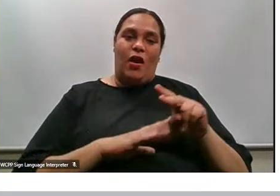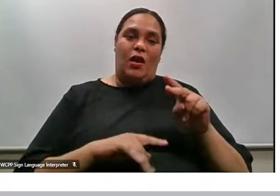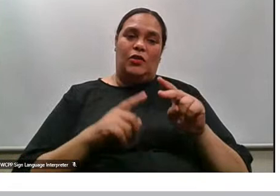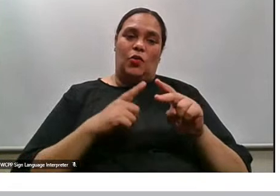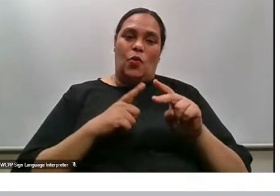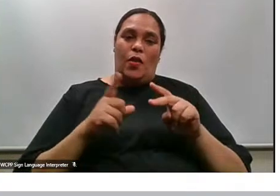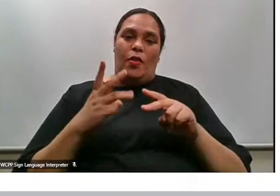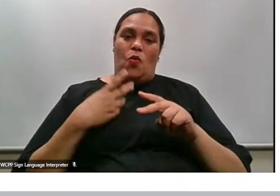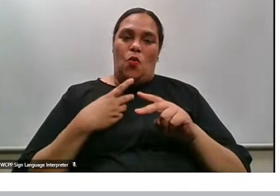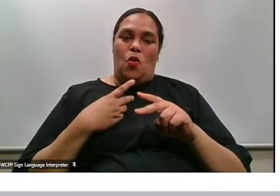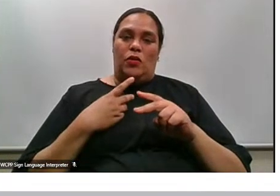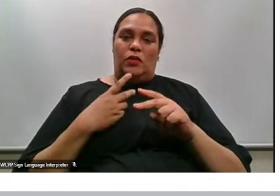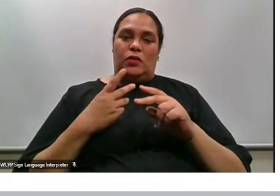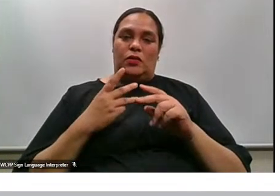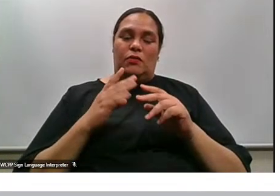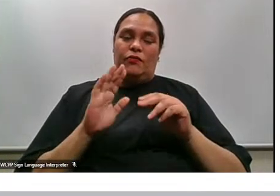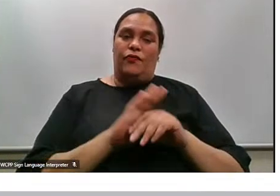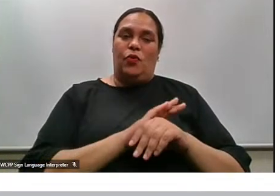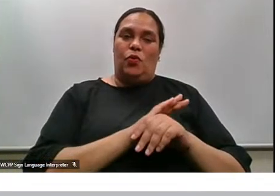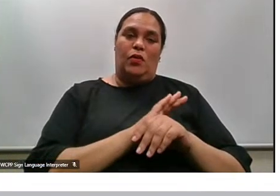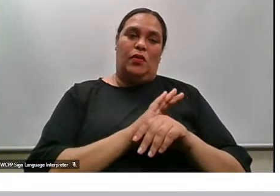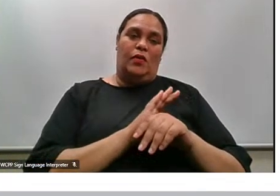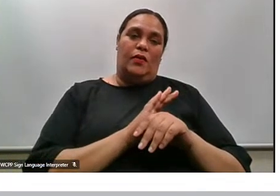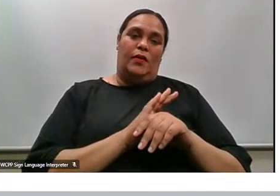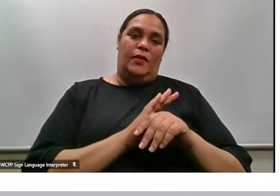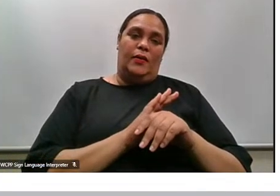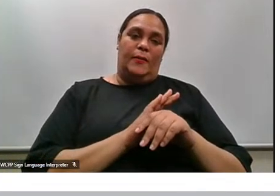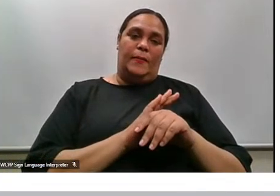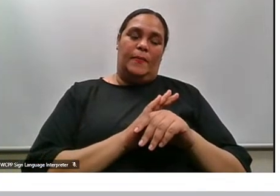was a complete